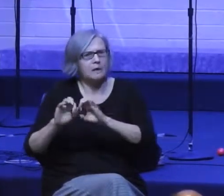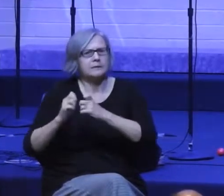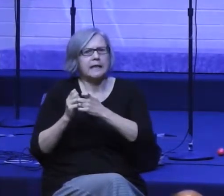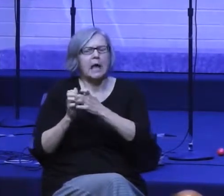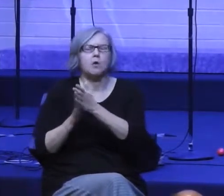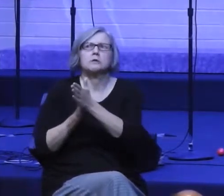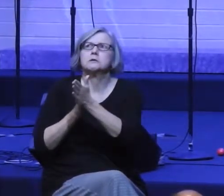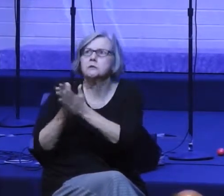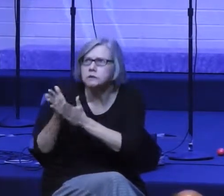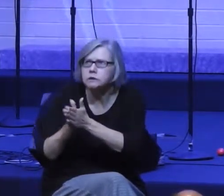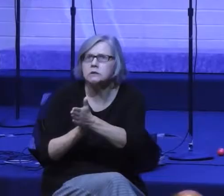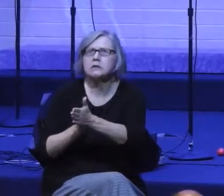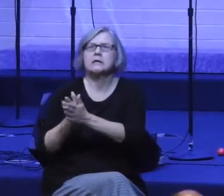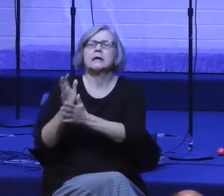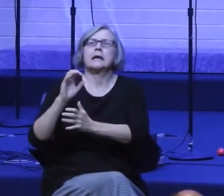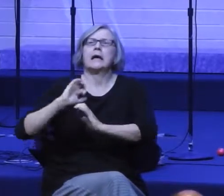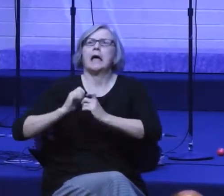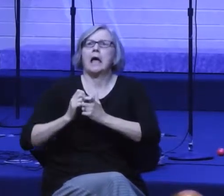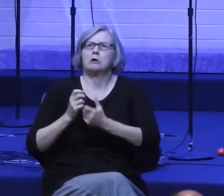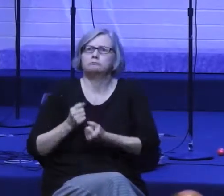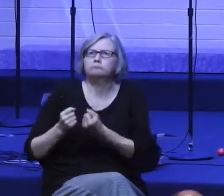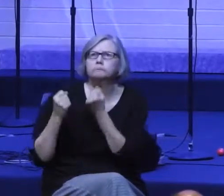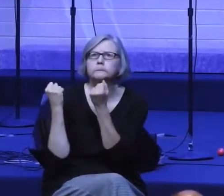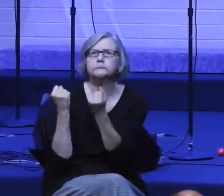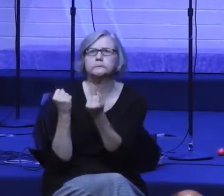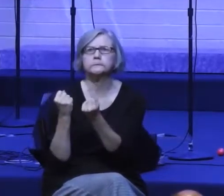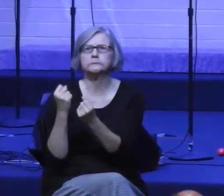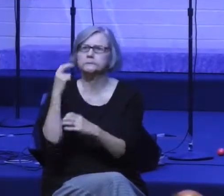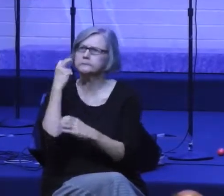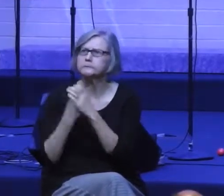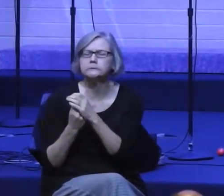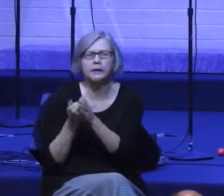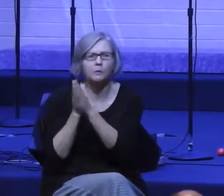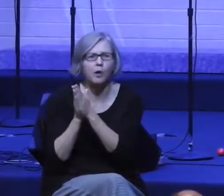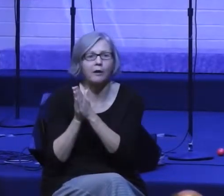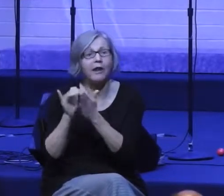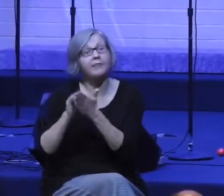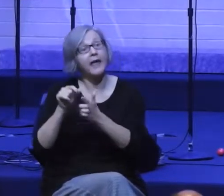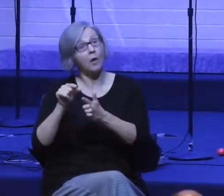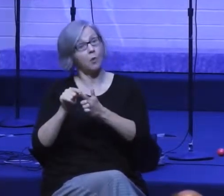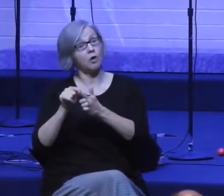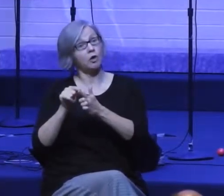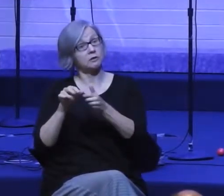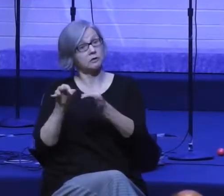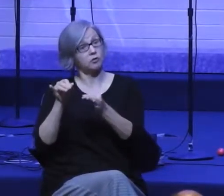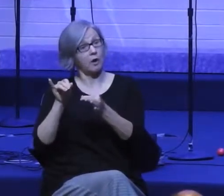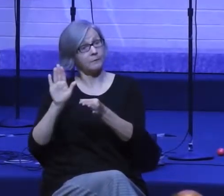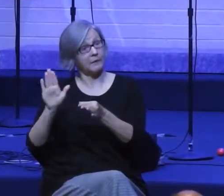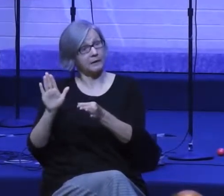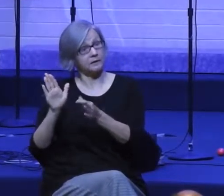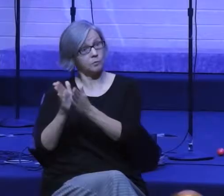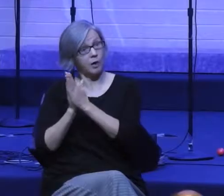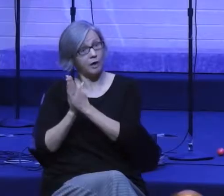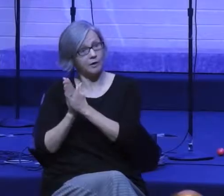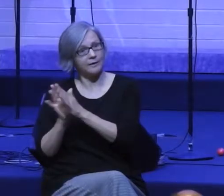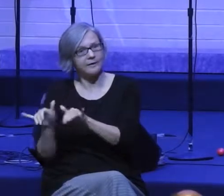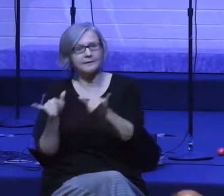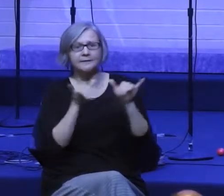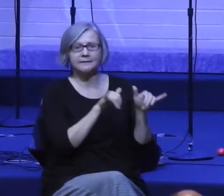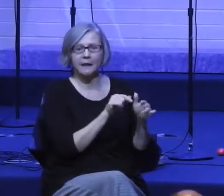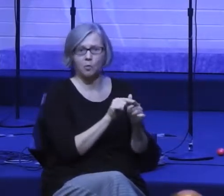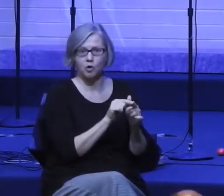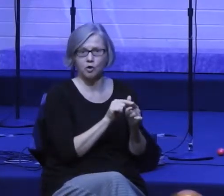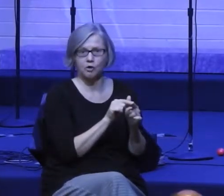There's this story about Jesus when he's praying by himself in a garden, and it's describing